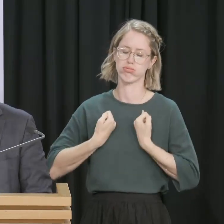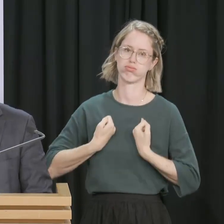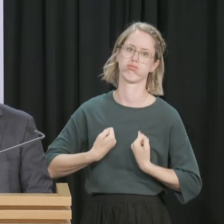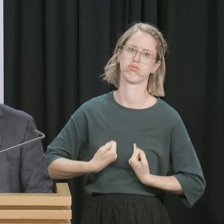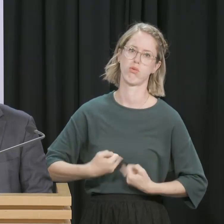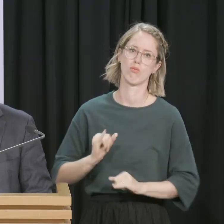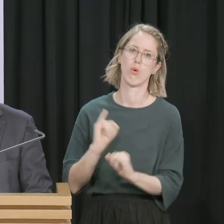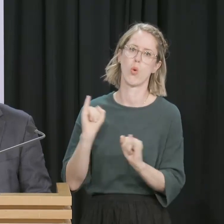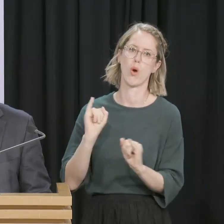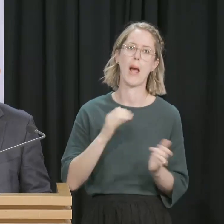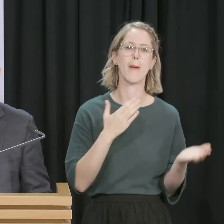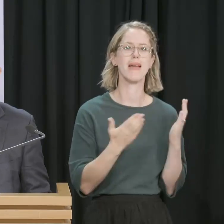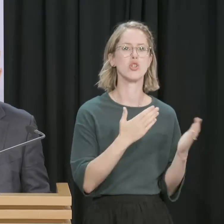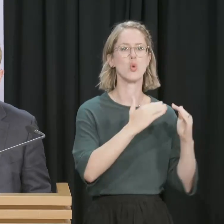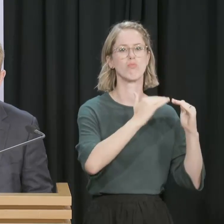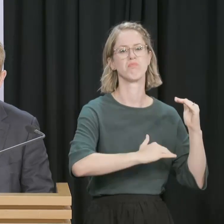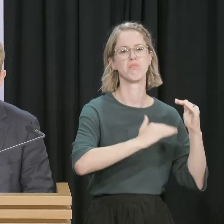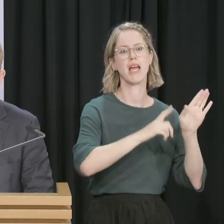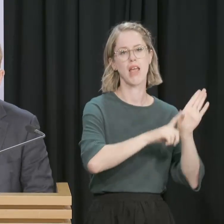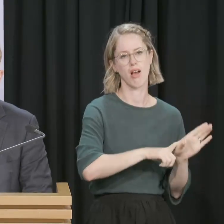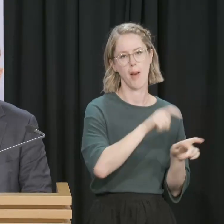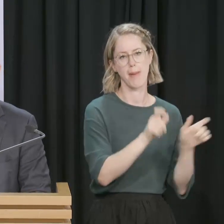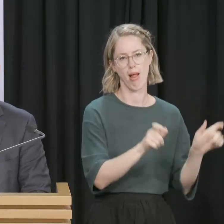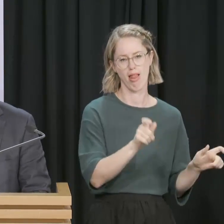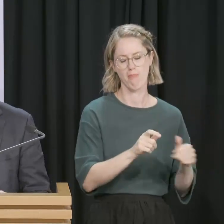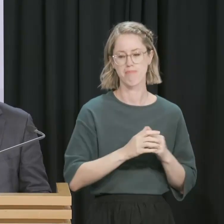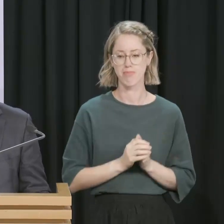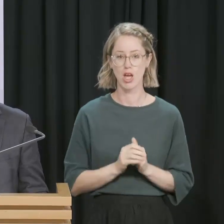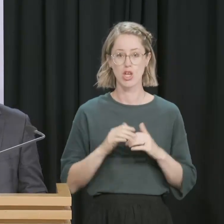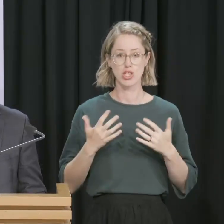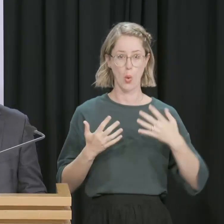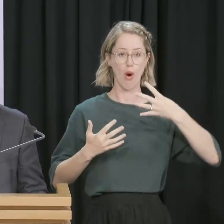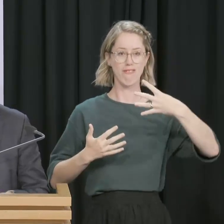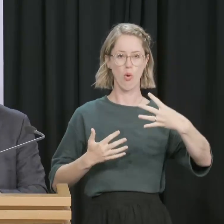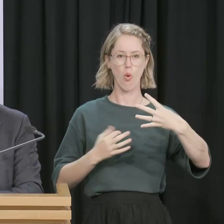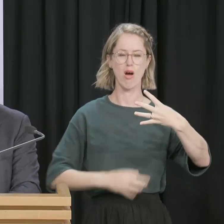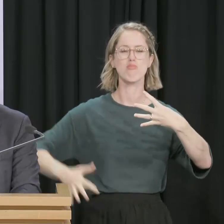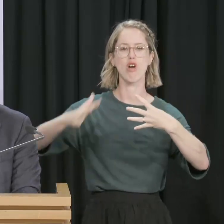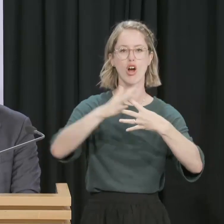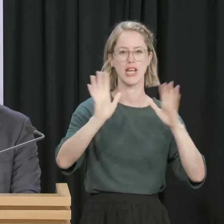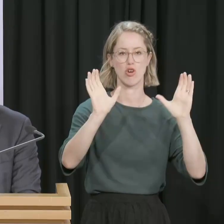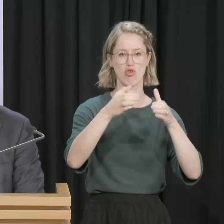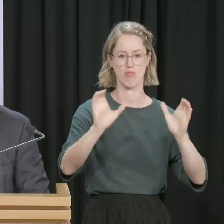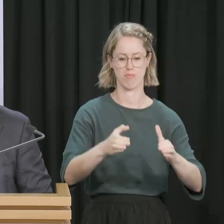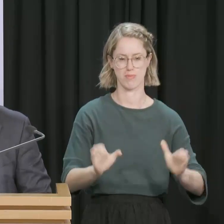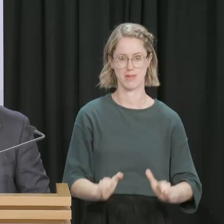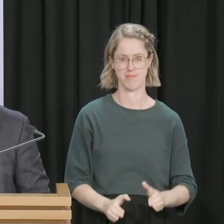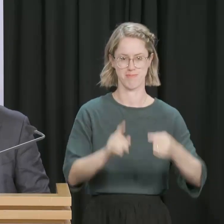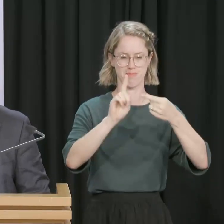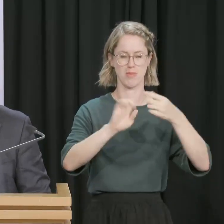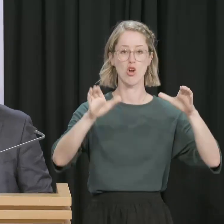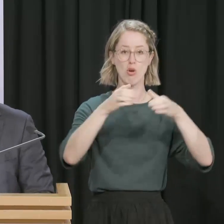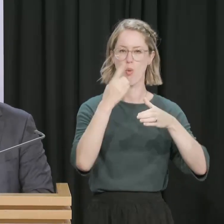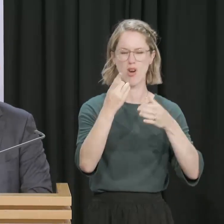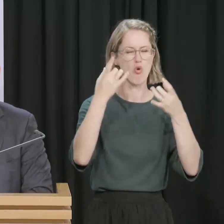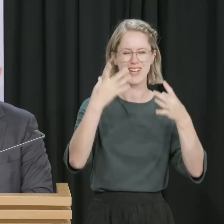health outcomes if they were to get COVID-19. So there are 4 main priority groups. Group 1, where we're well